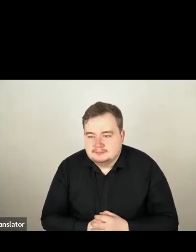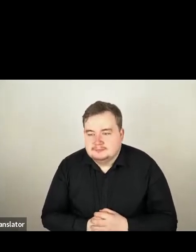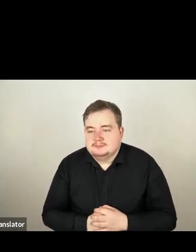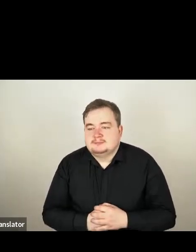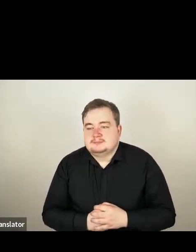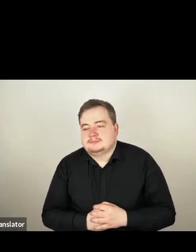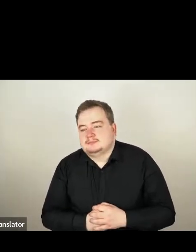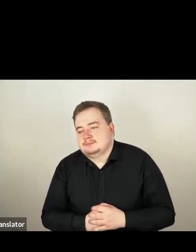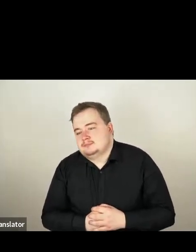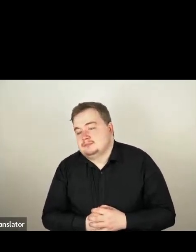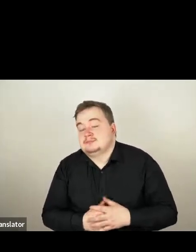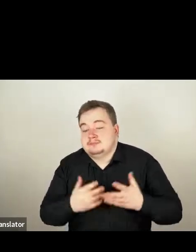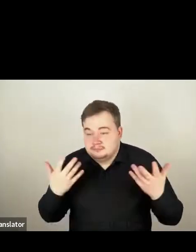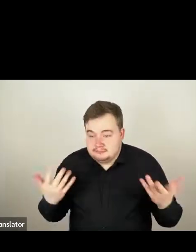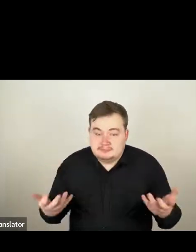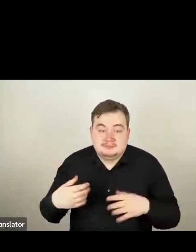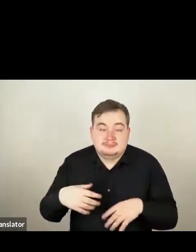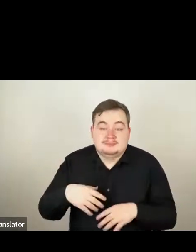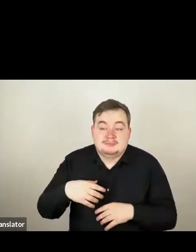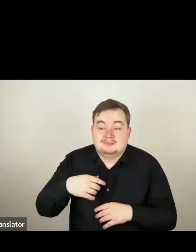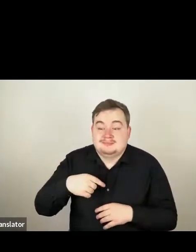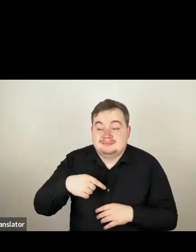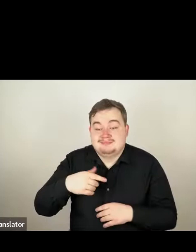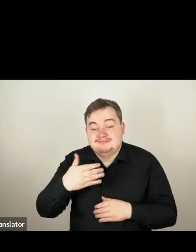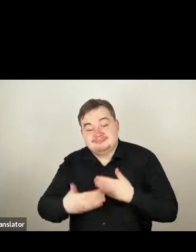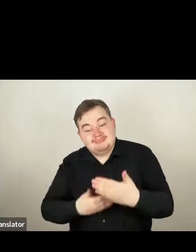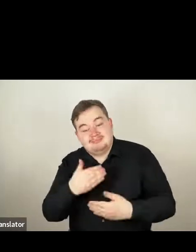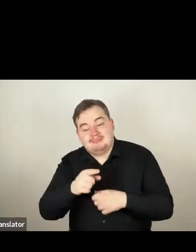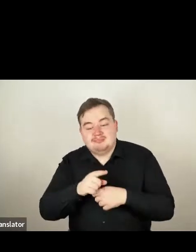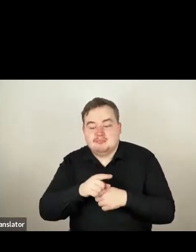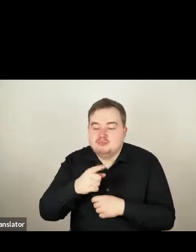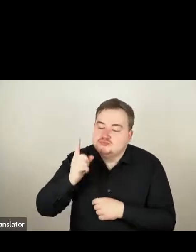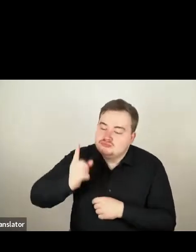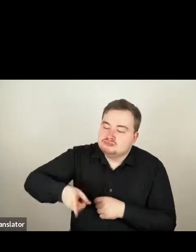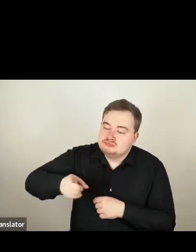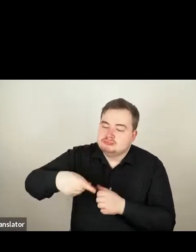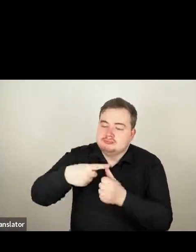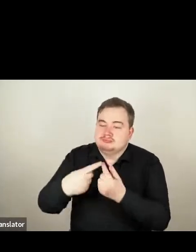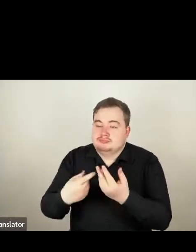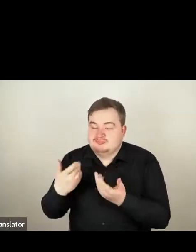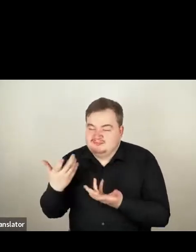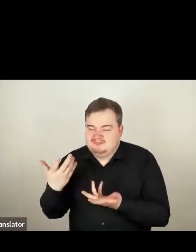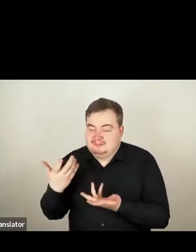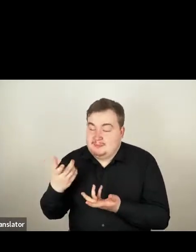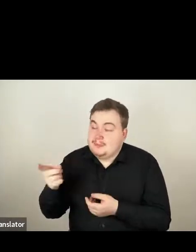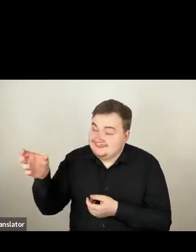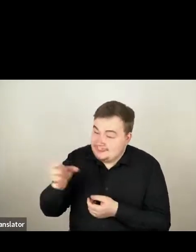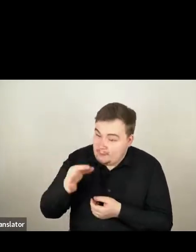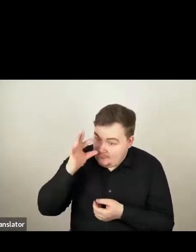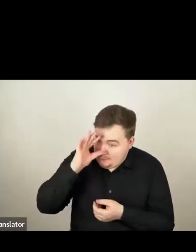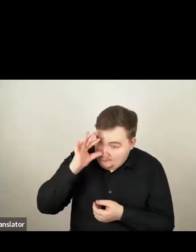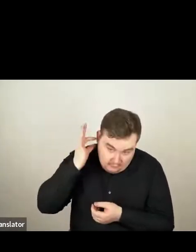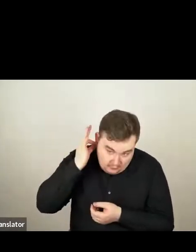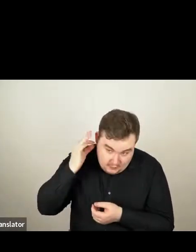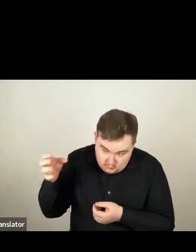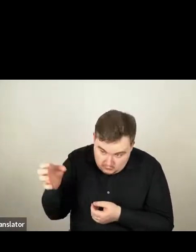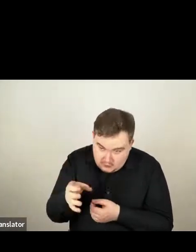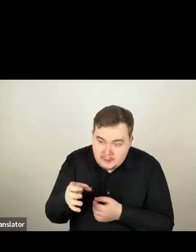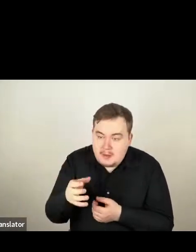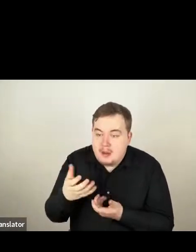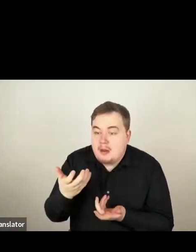have more female security guards to make the process of coming into Parliament more female